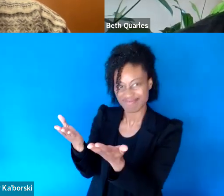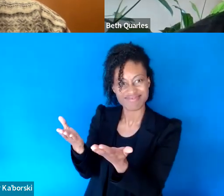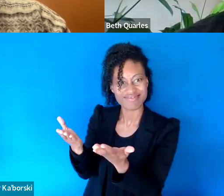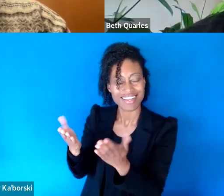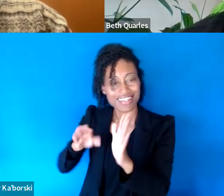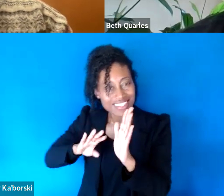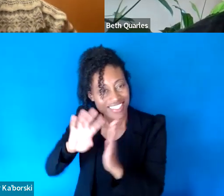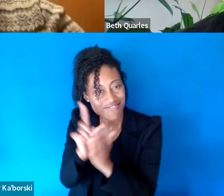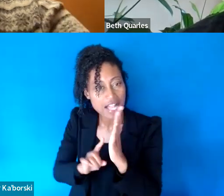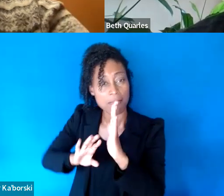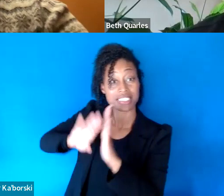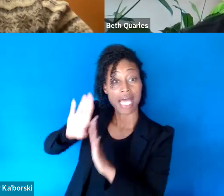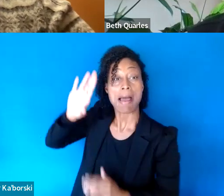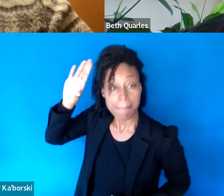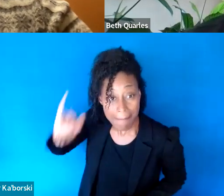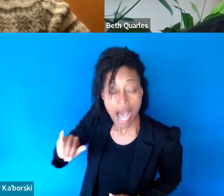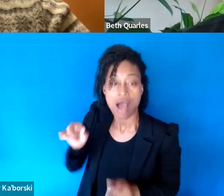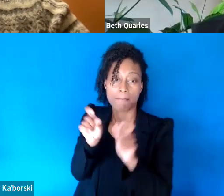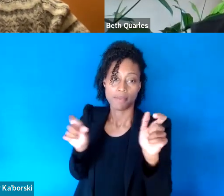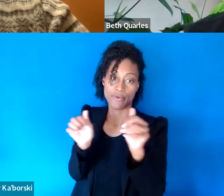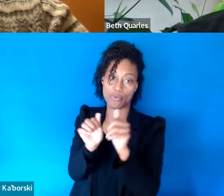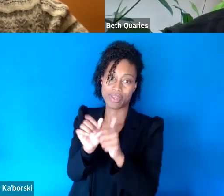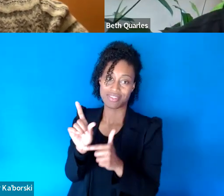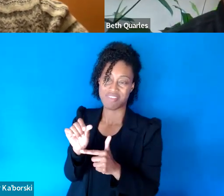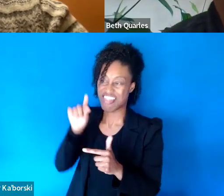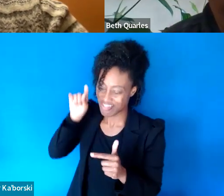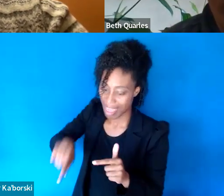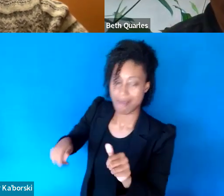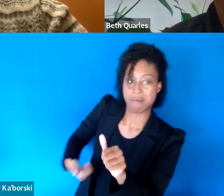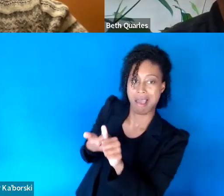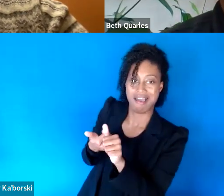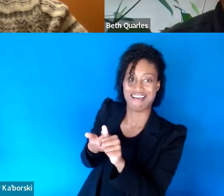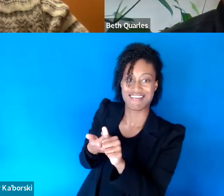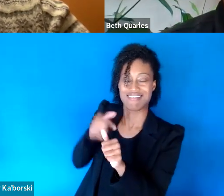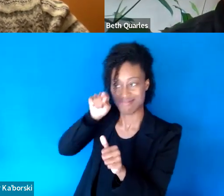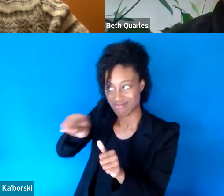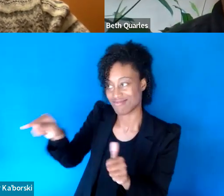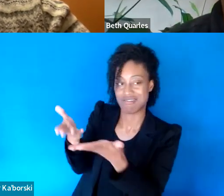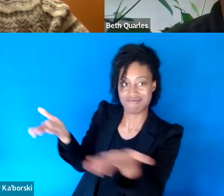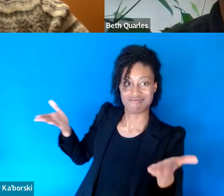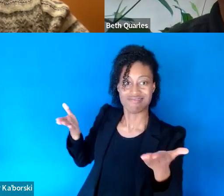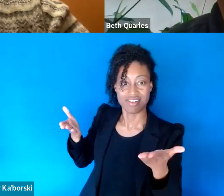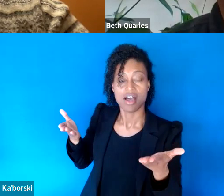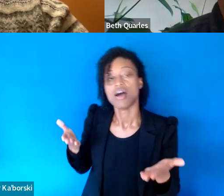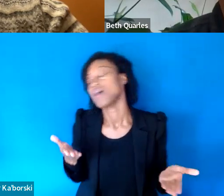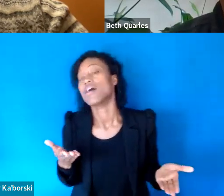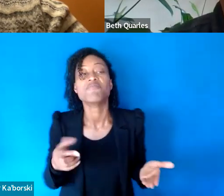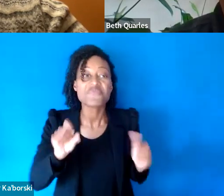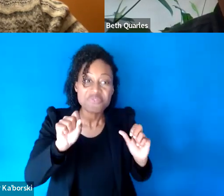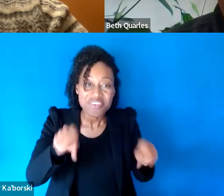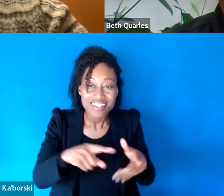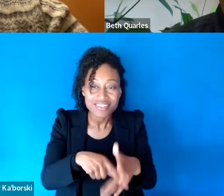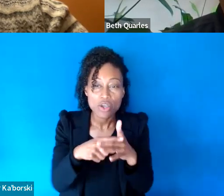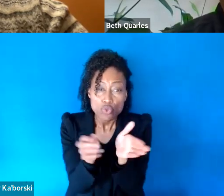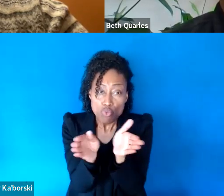and designed by people with disabilities. So I want to say that you can start just